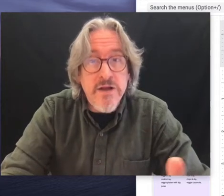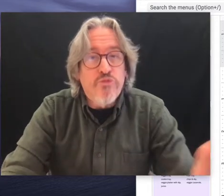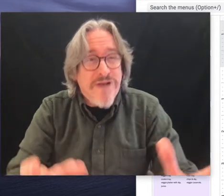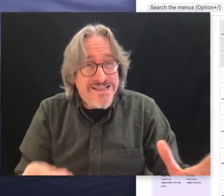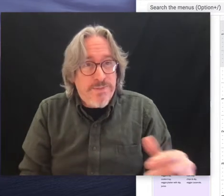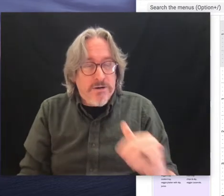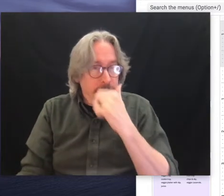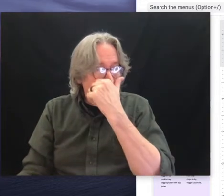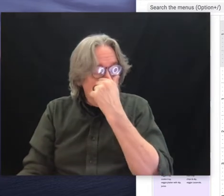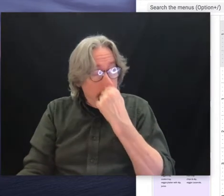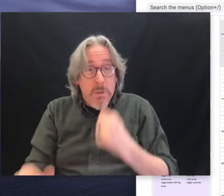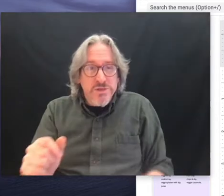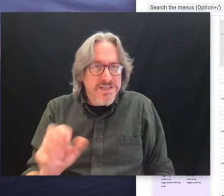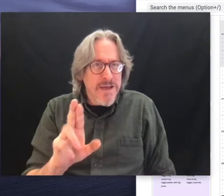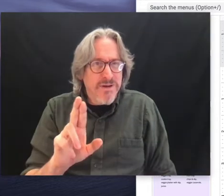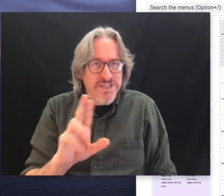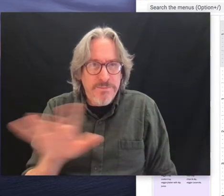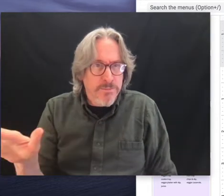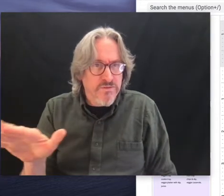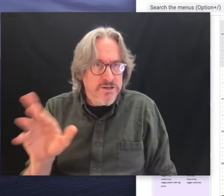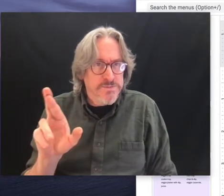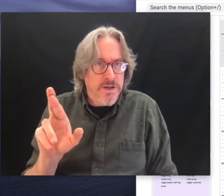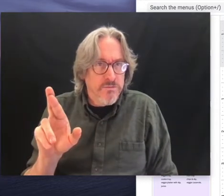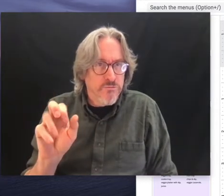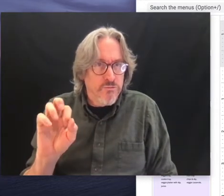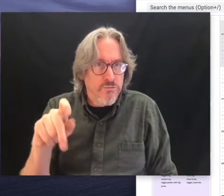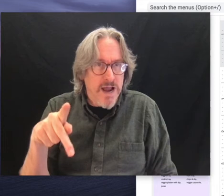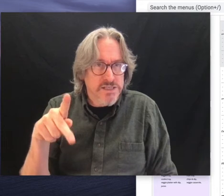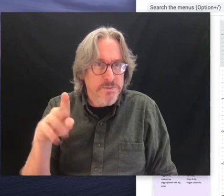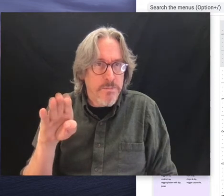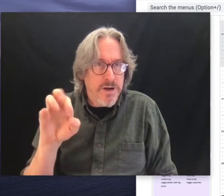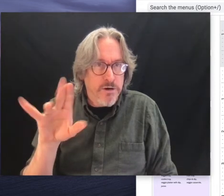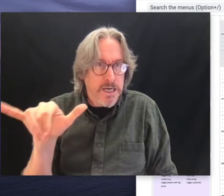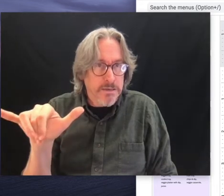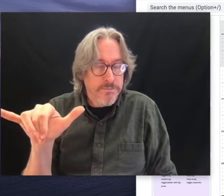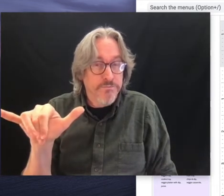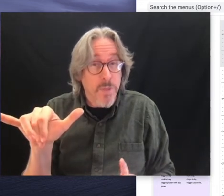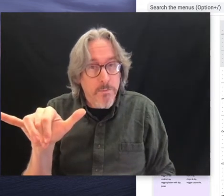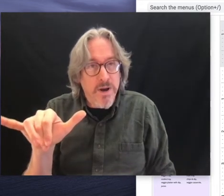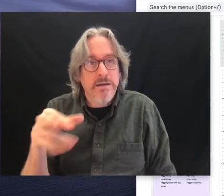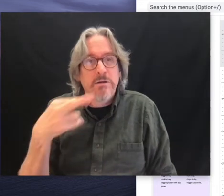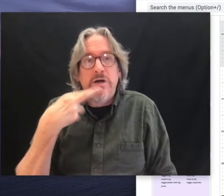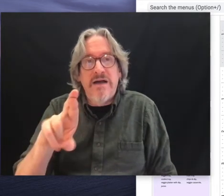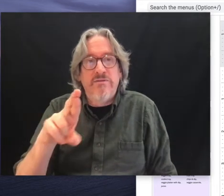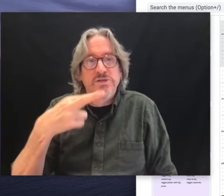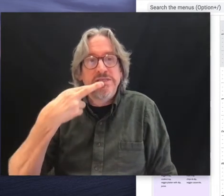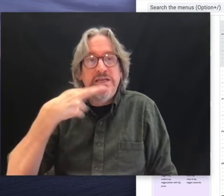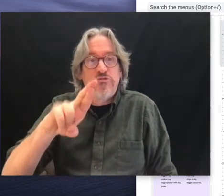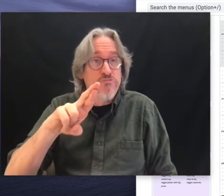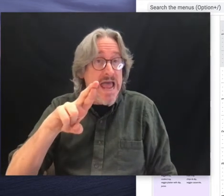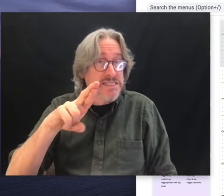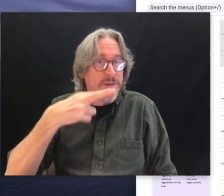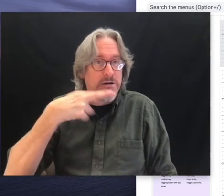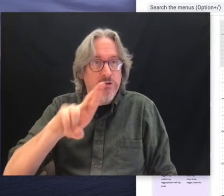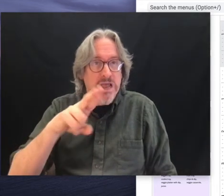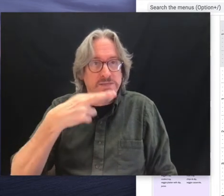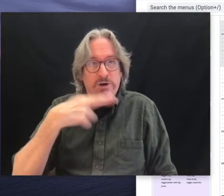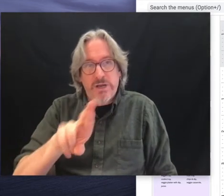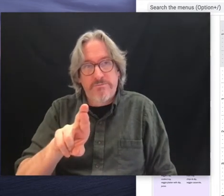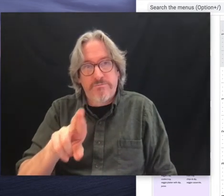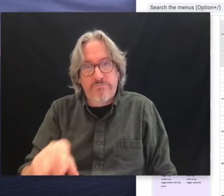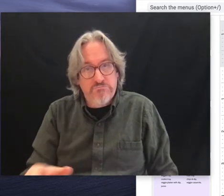And raspberry. Most of the time I've seen people fingerspell. Raspberry. But I've also seen raspberry.